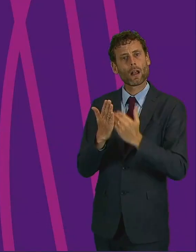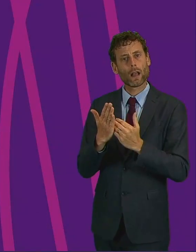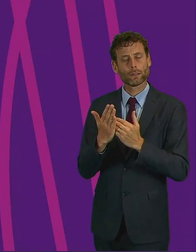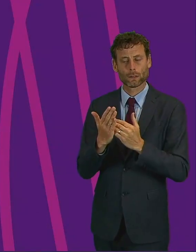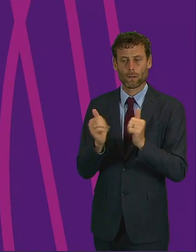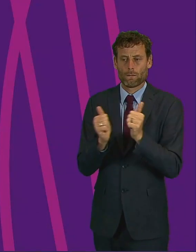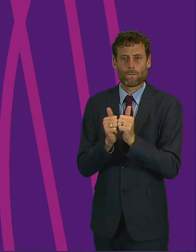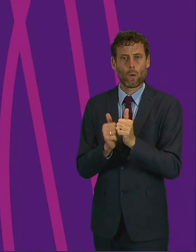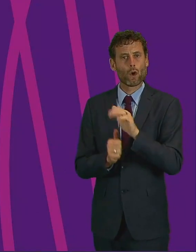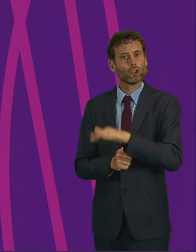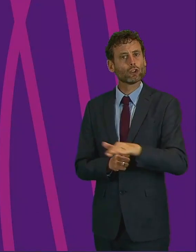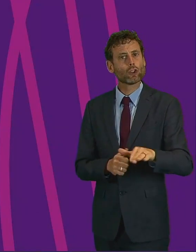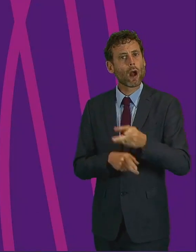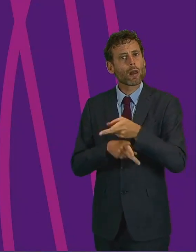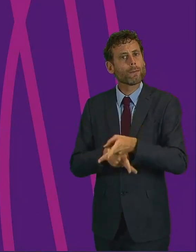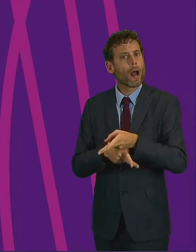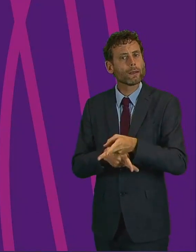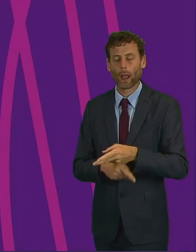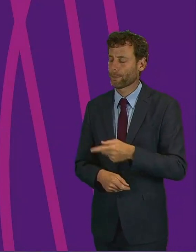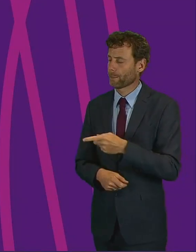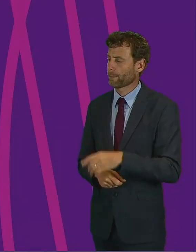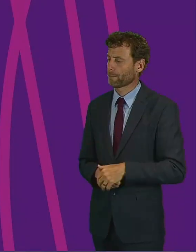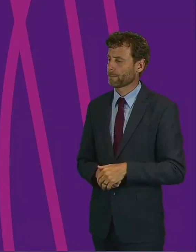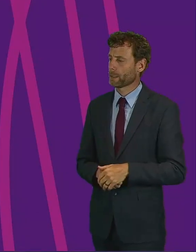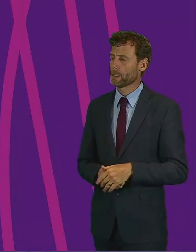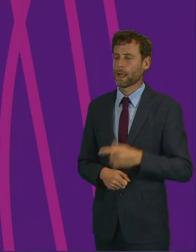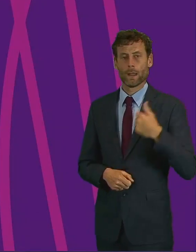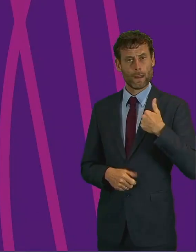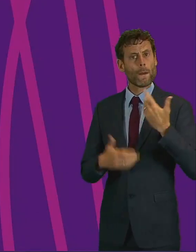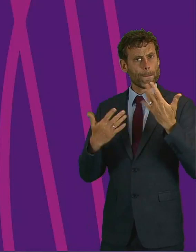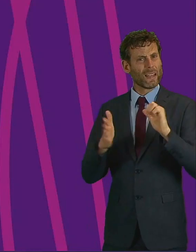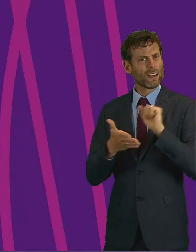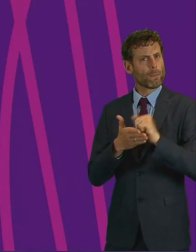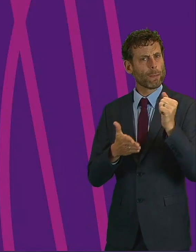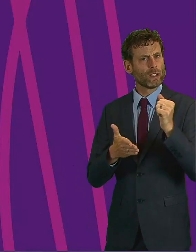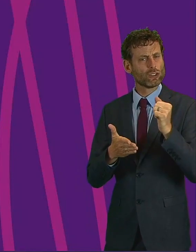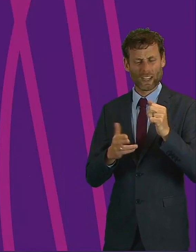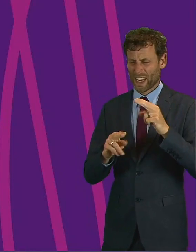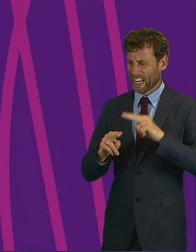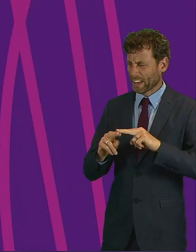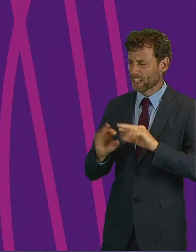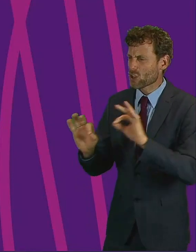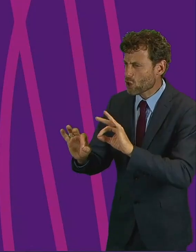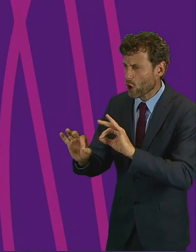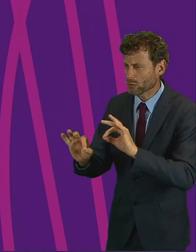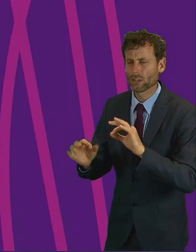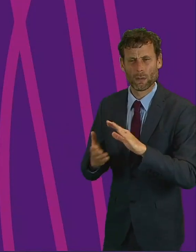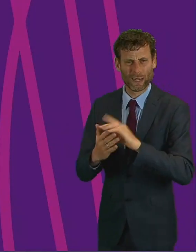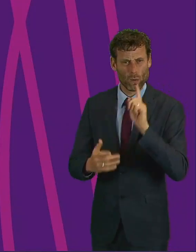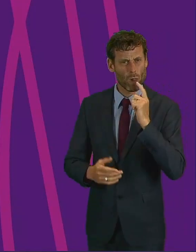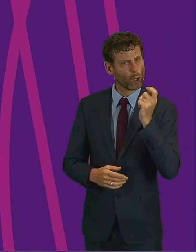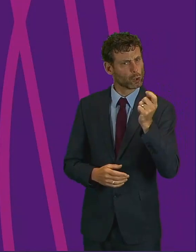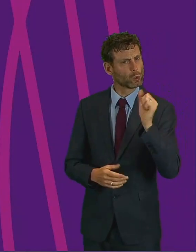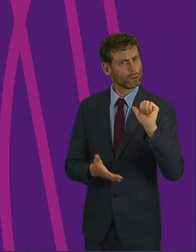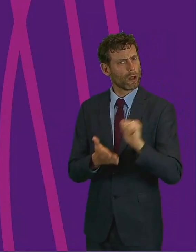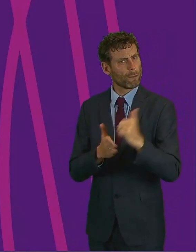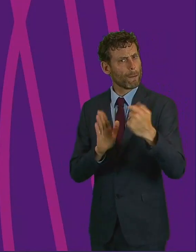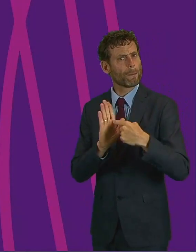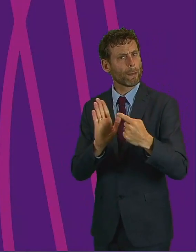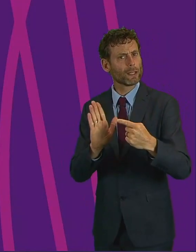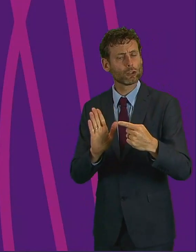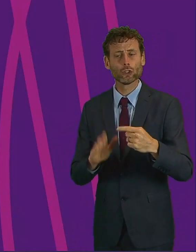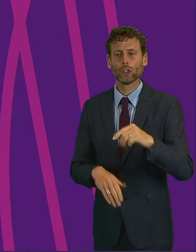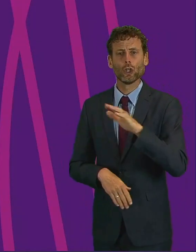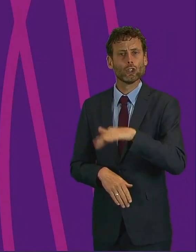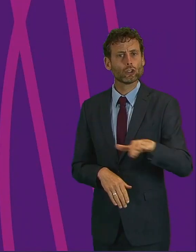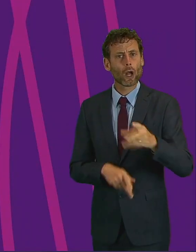childminders? First Minister. We, I think, have done that, and if we haven't yet done it, we are about to do that very soon. Childminders are able